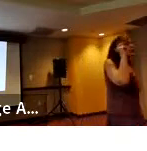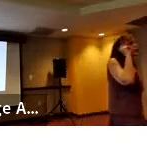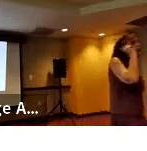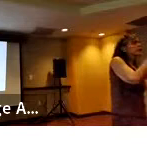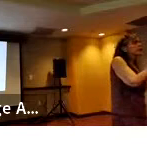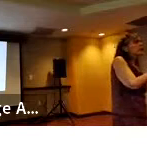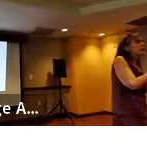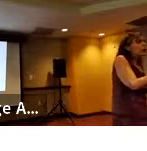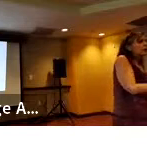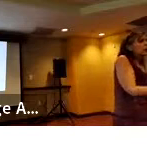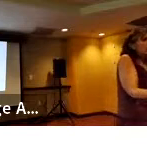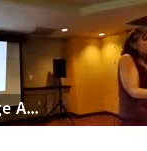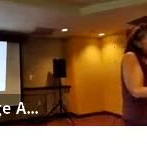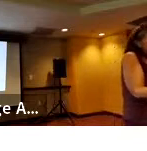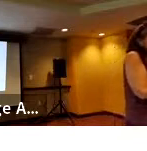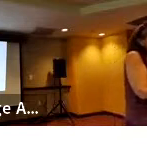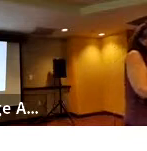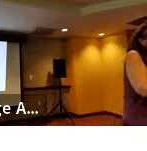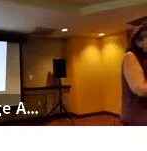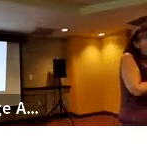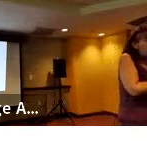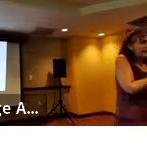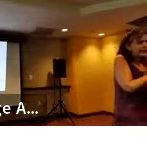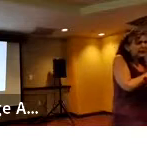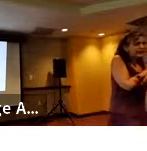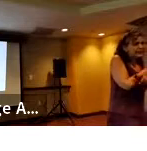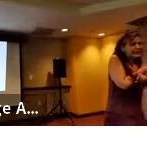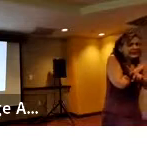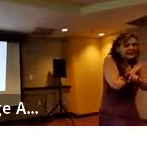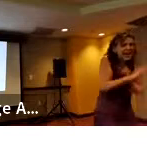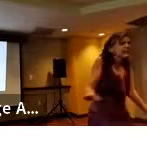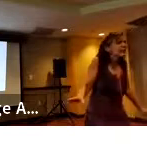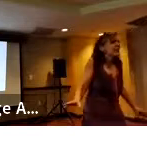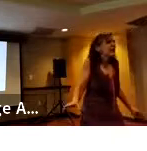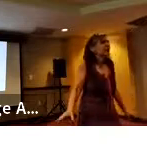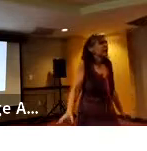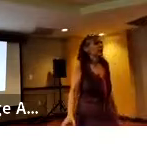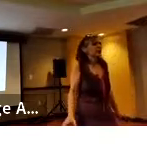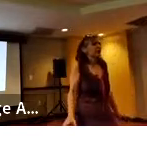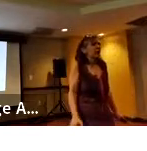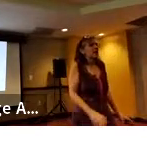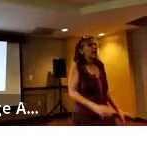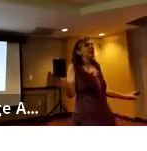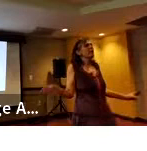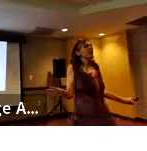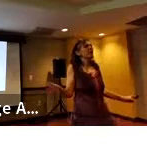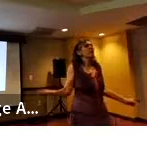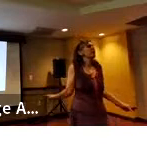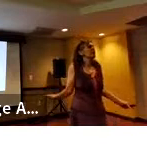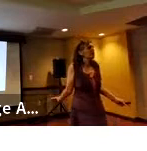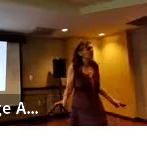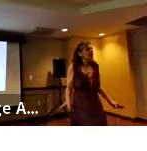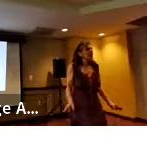the whatever you're using in the runtime, whatever it is exactly the antithesis of everything imagined.